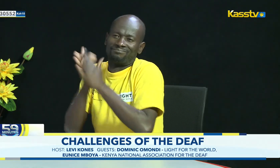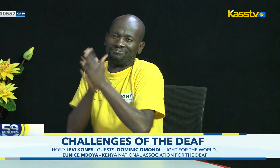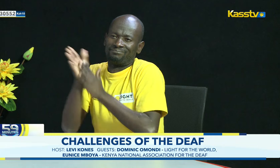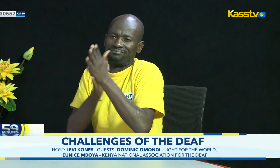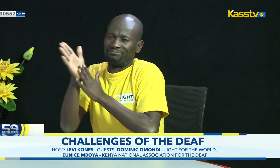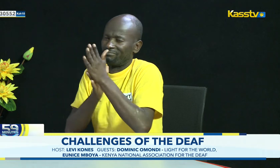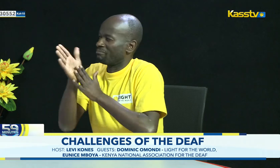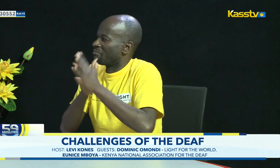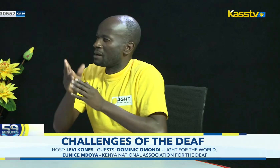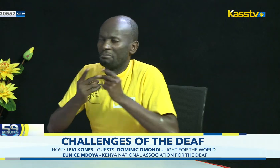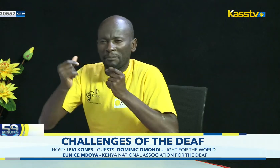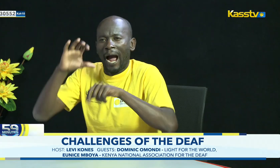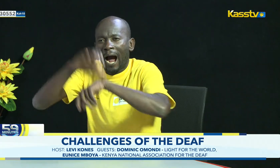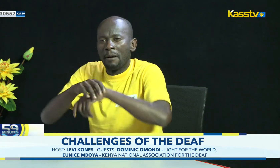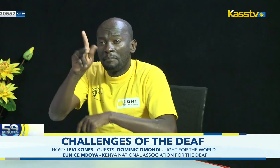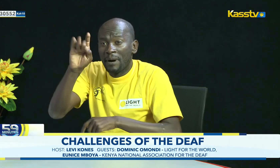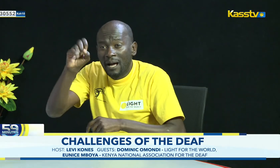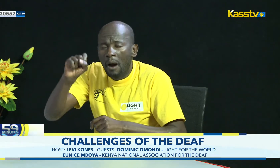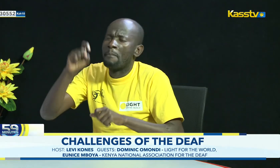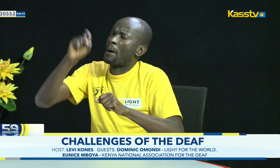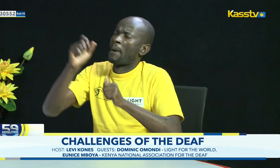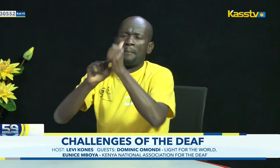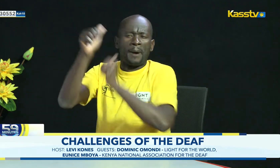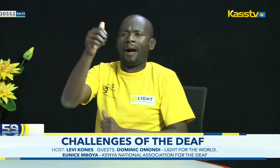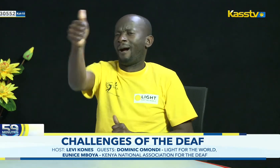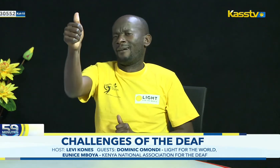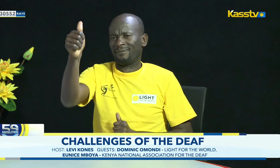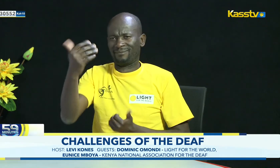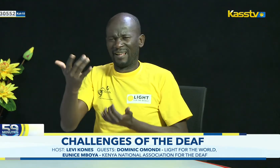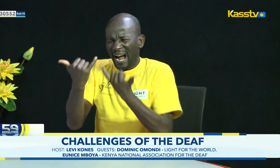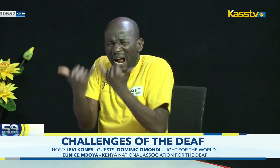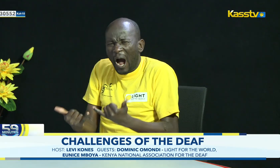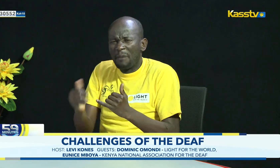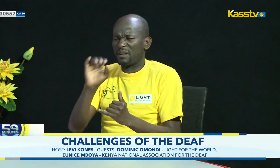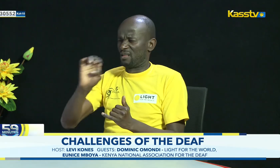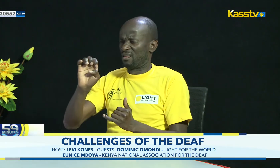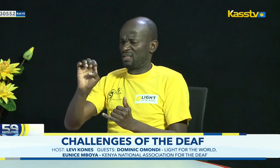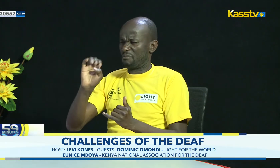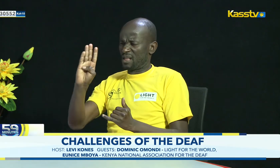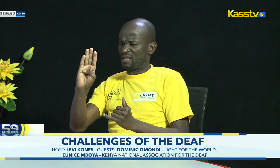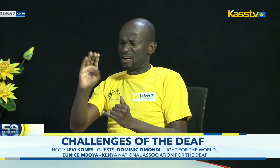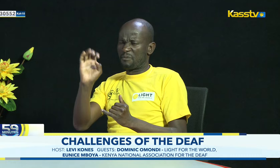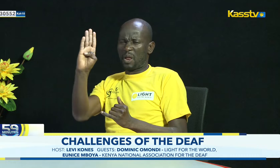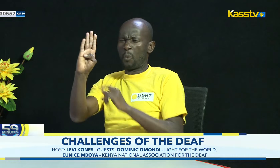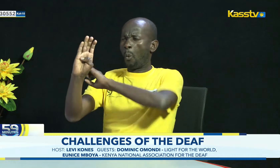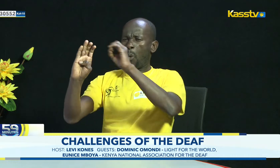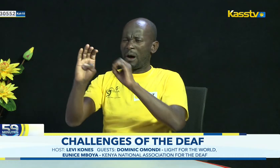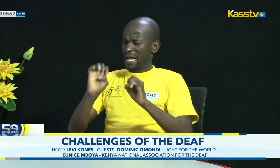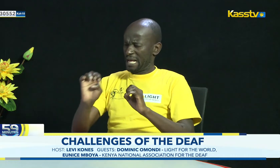to have the knowledge and skills that we need. Because we have the urge, we have the morale, we want to have A's, right? But we don't achieve that.